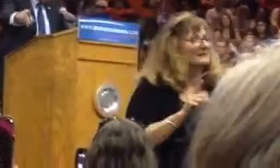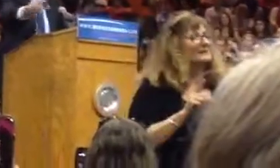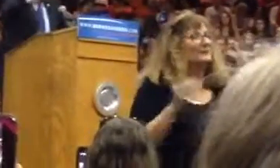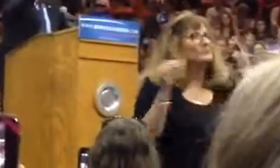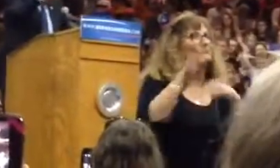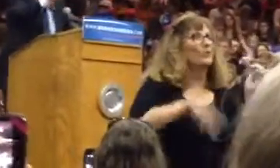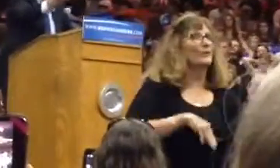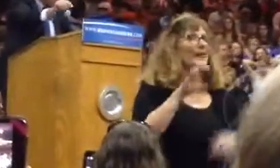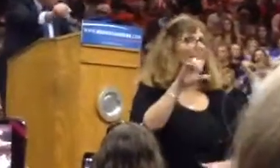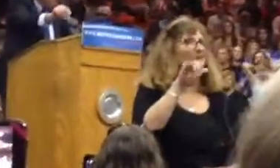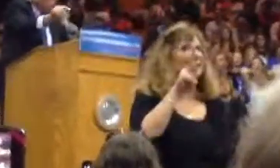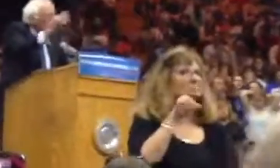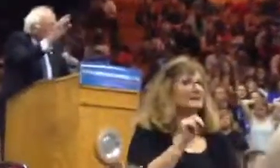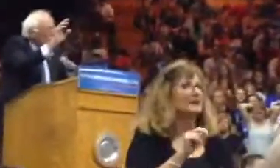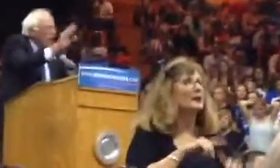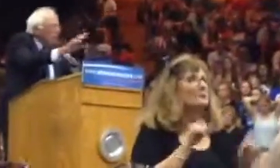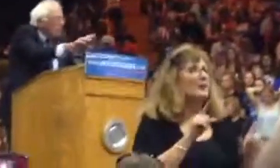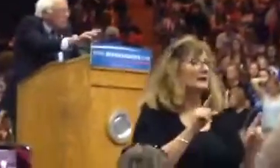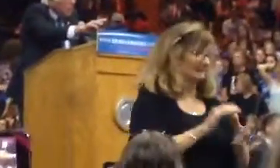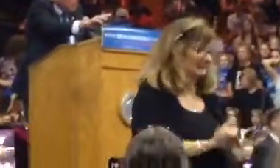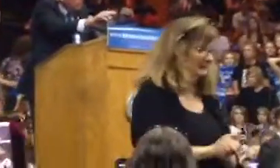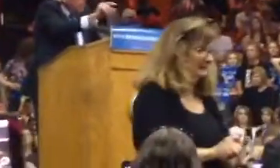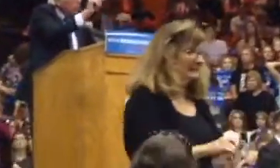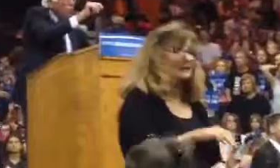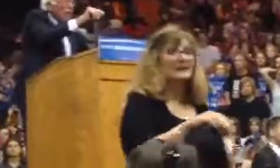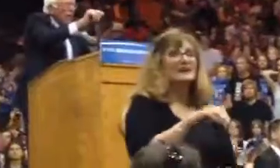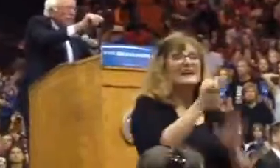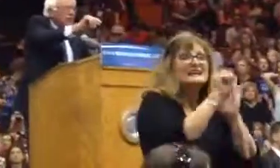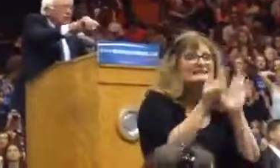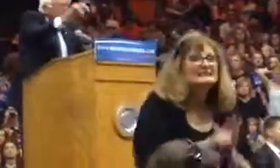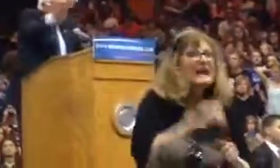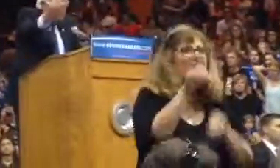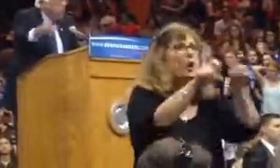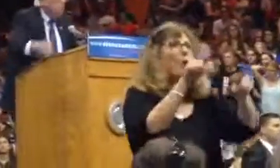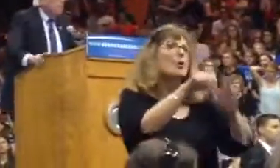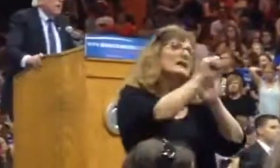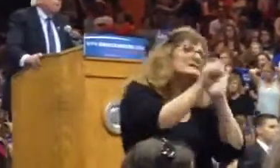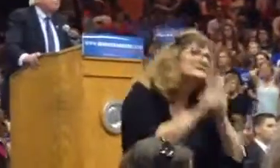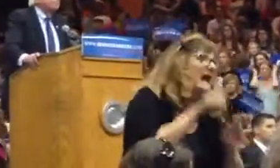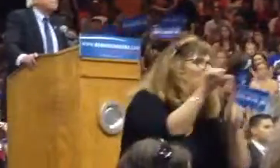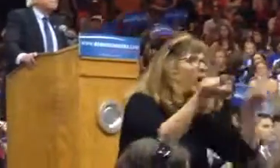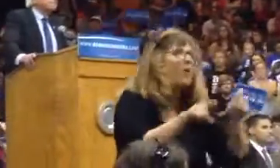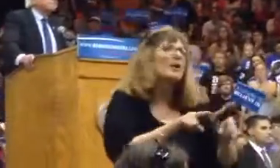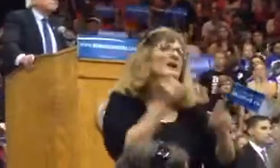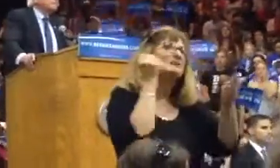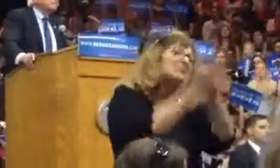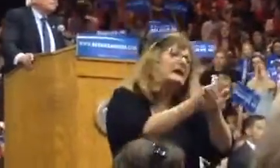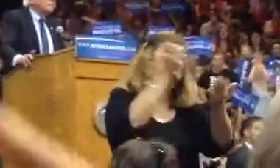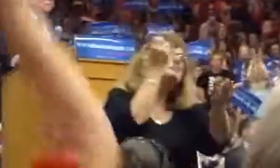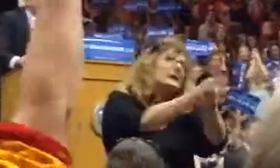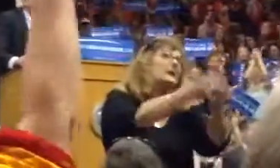Clinton. It is state poll after state poll after state poll.